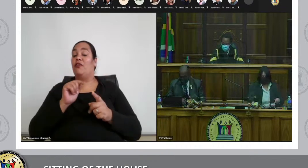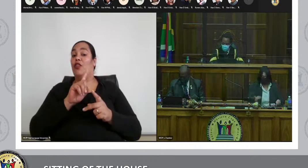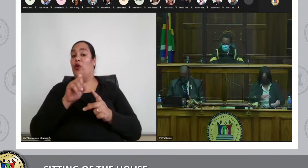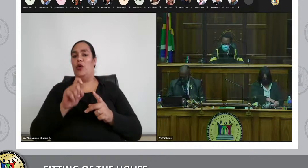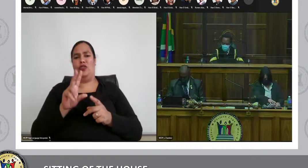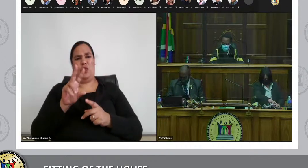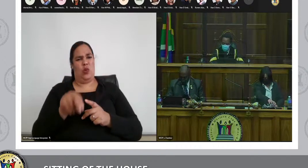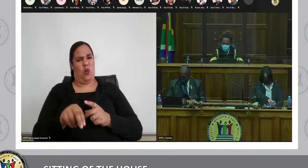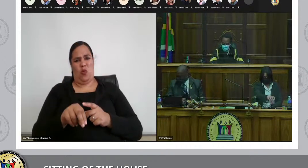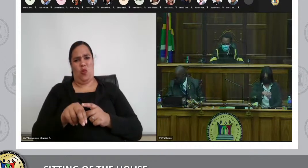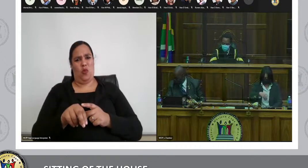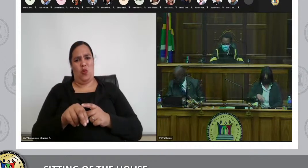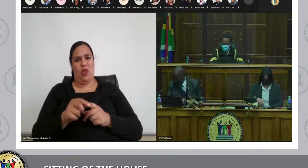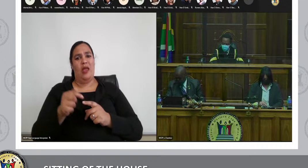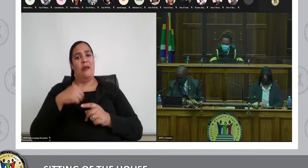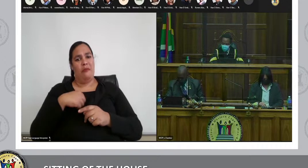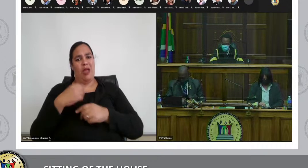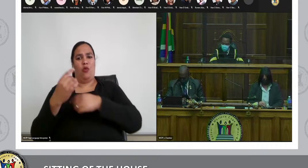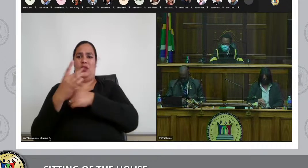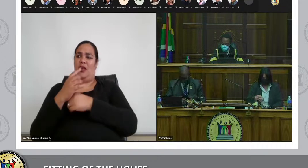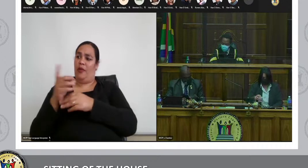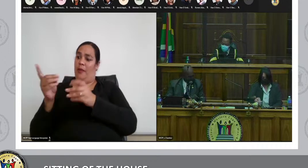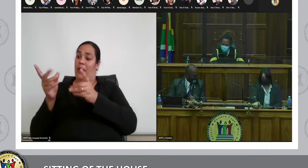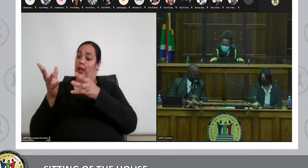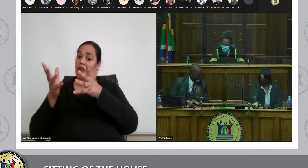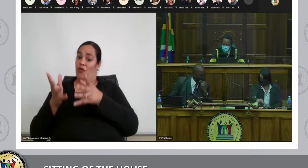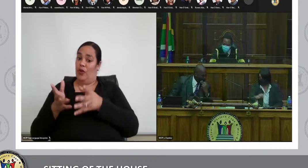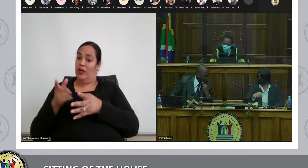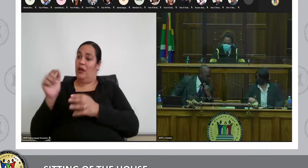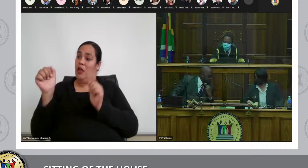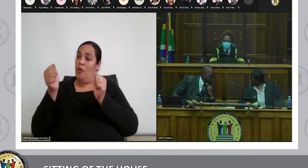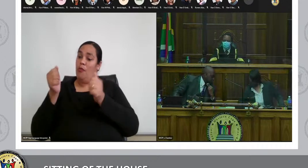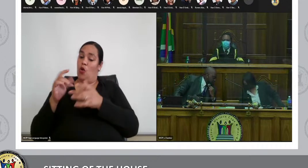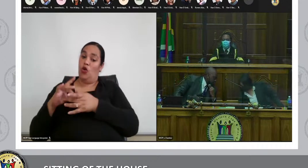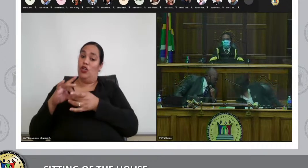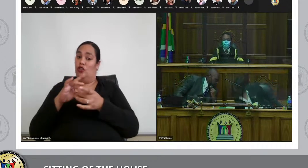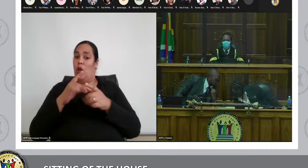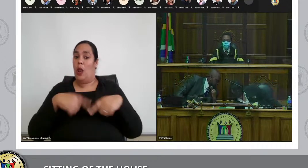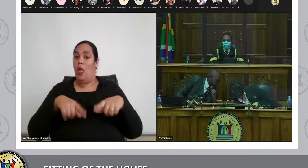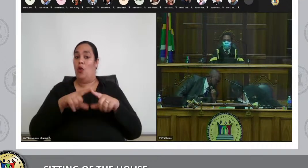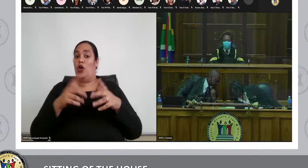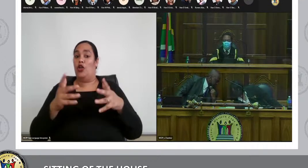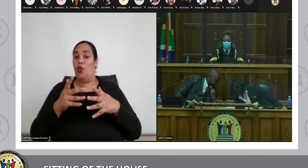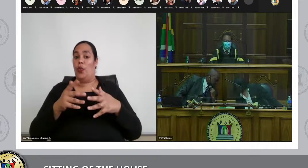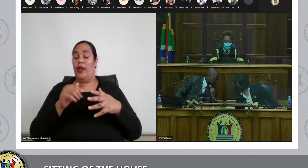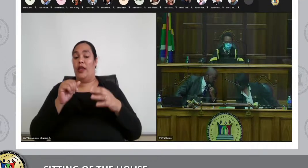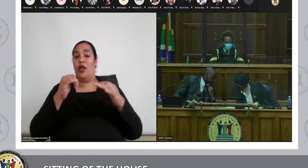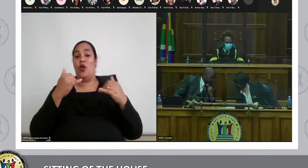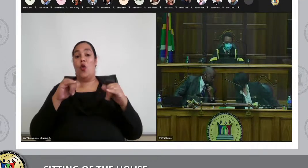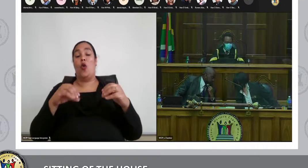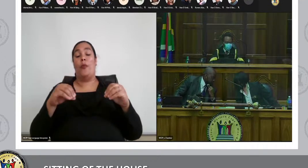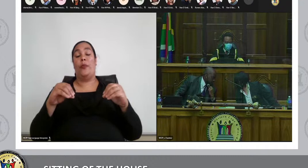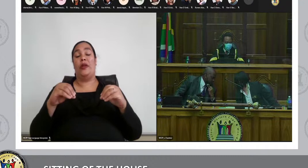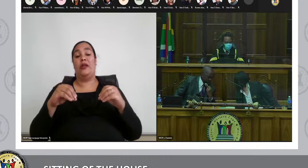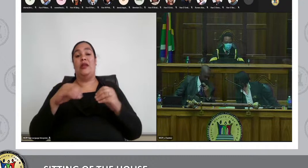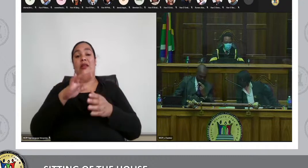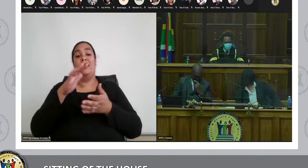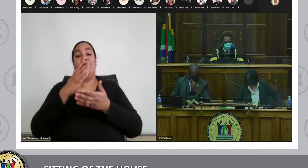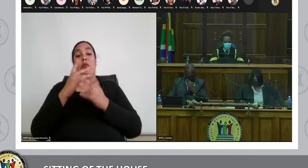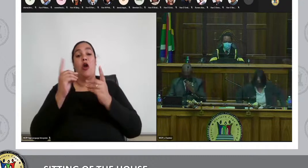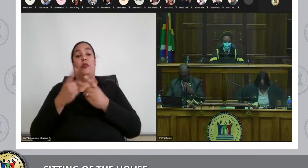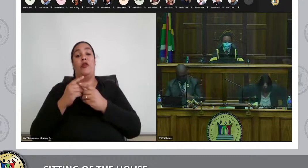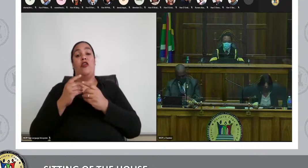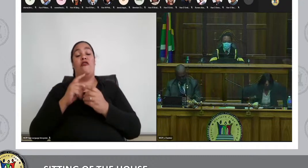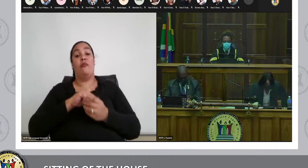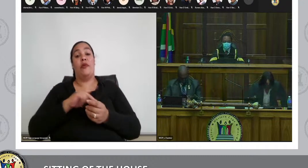no. I was advised by the Directorate Employee Relations, located in the Corporate Service Center of the Department of the Premier,